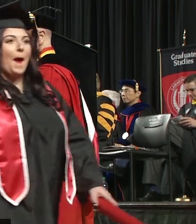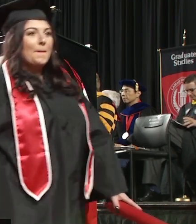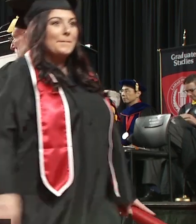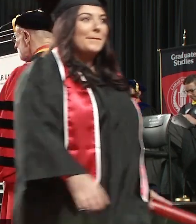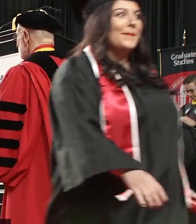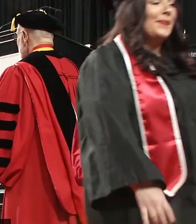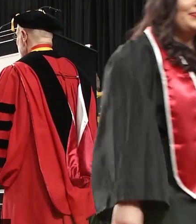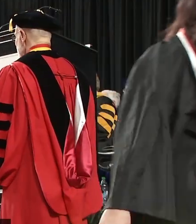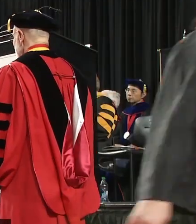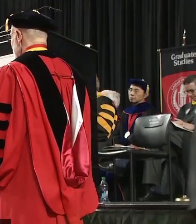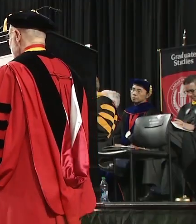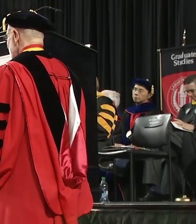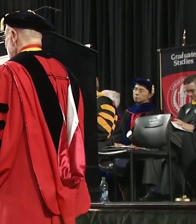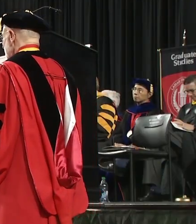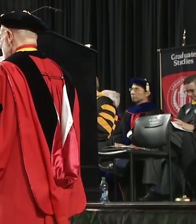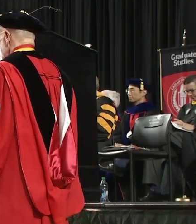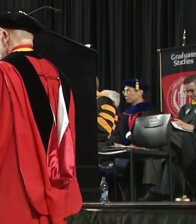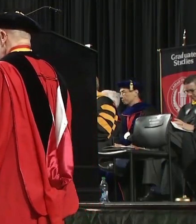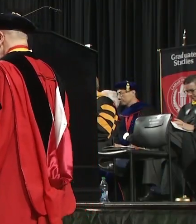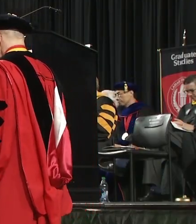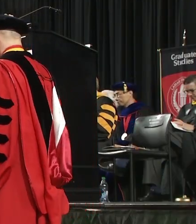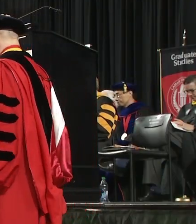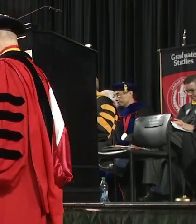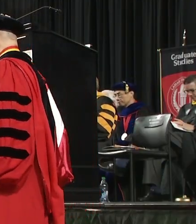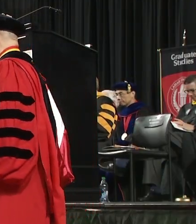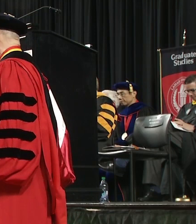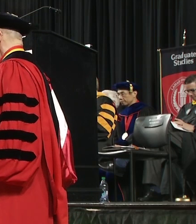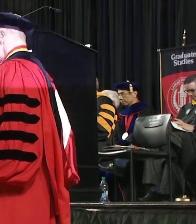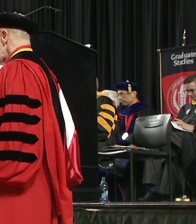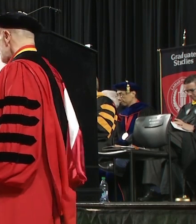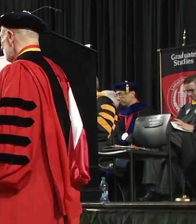Jordan Sine Thompson.